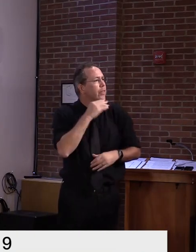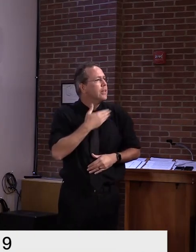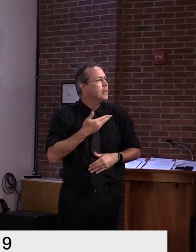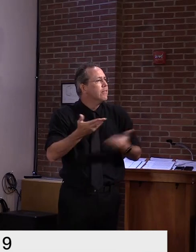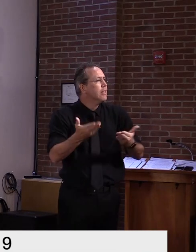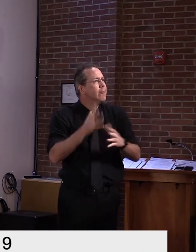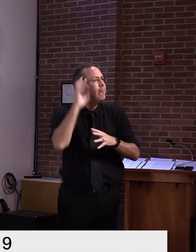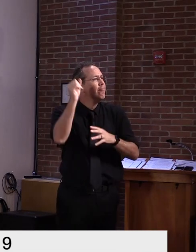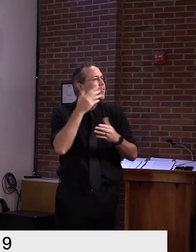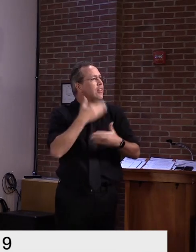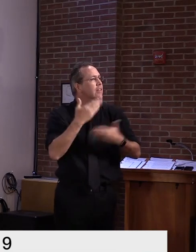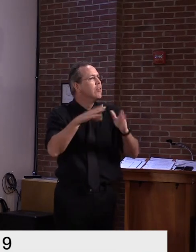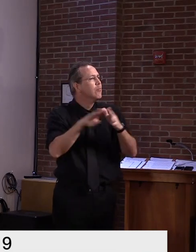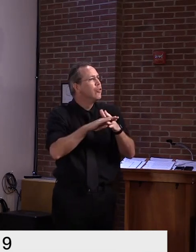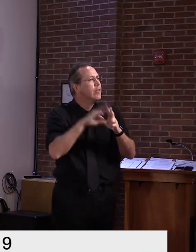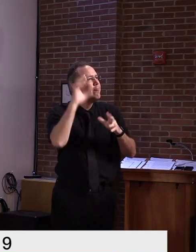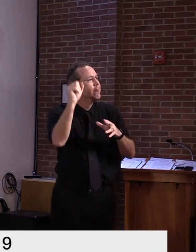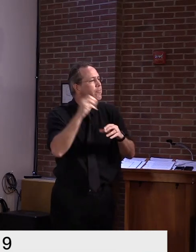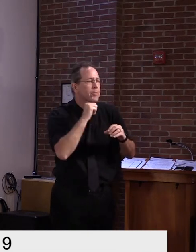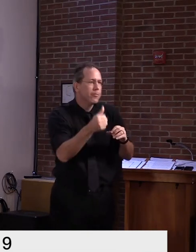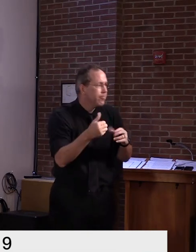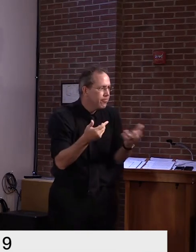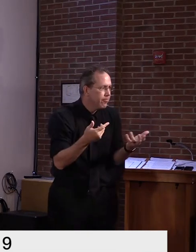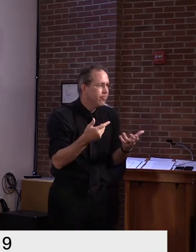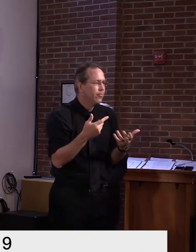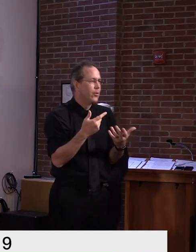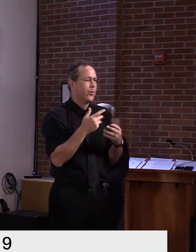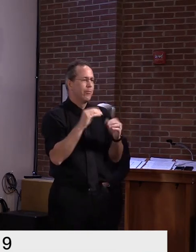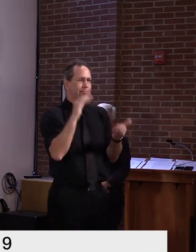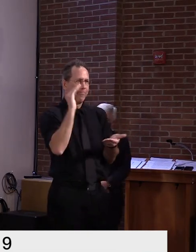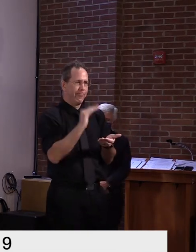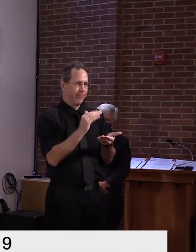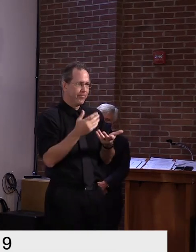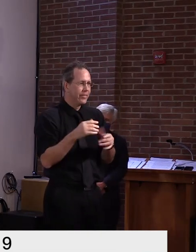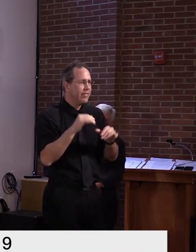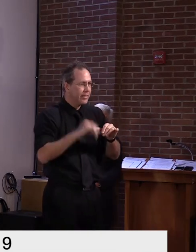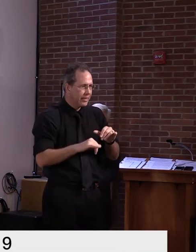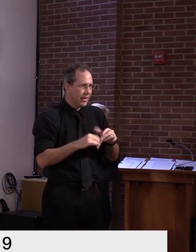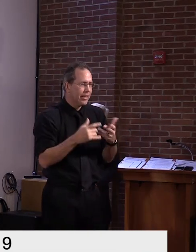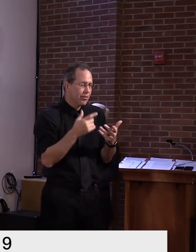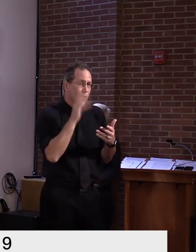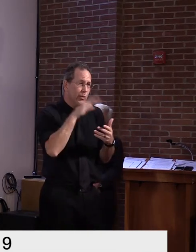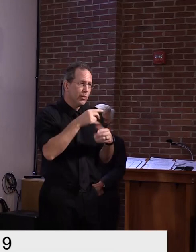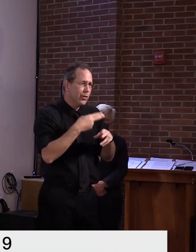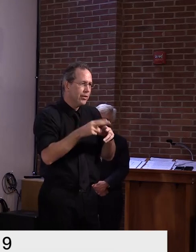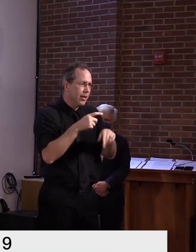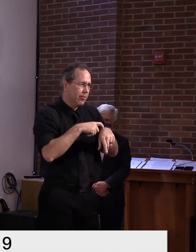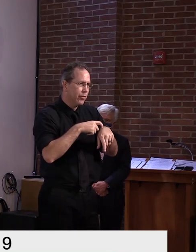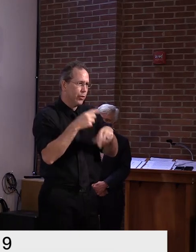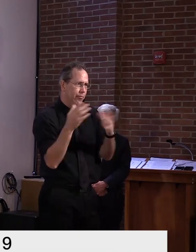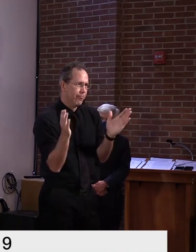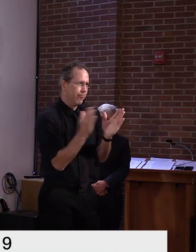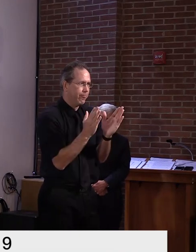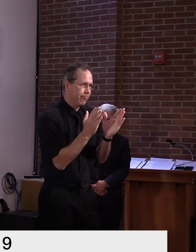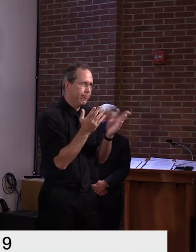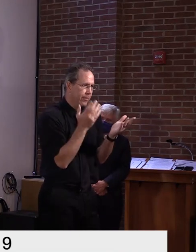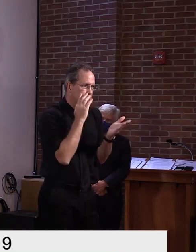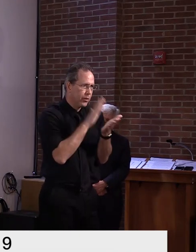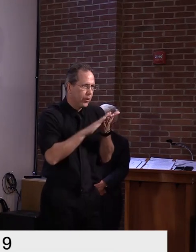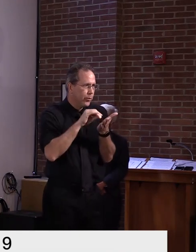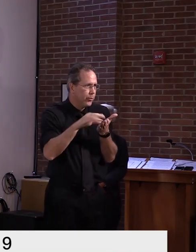some vacation time between the start of school and Thanksgiving, and they're having a more compressed semester, and